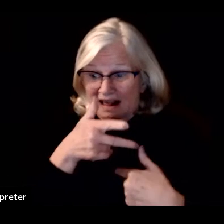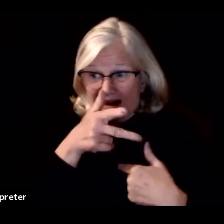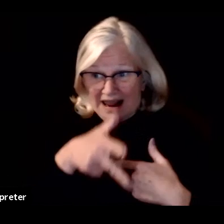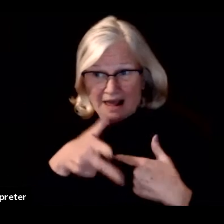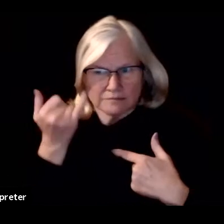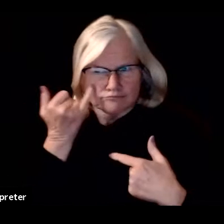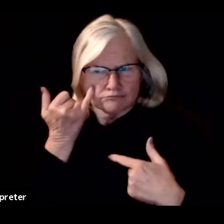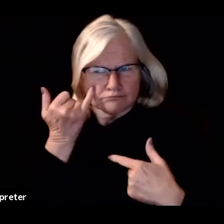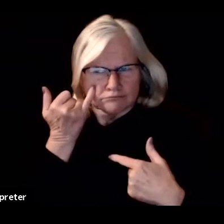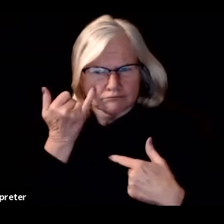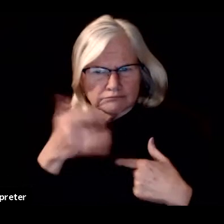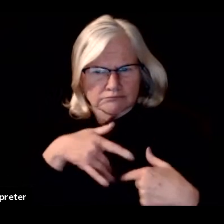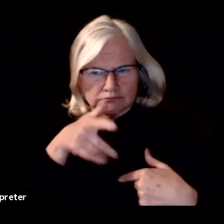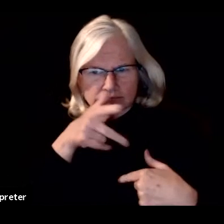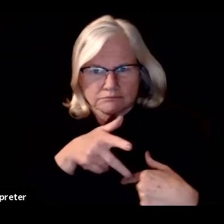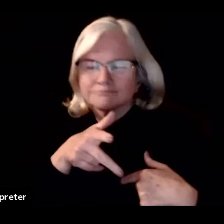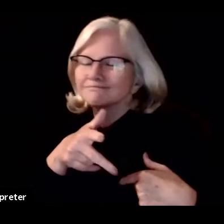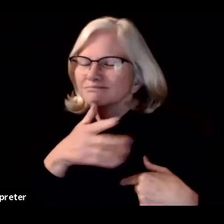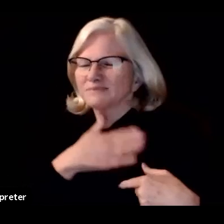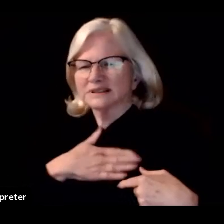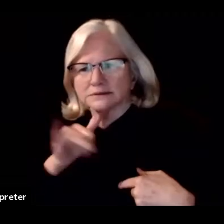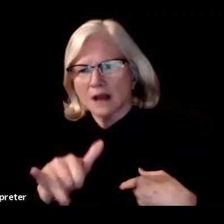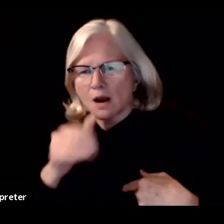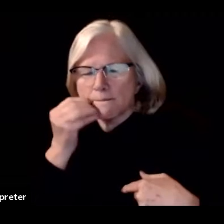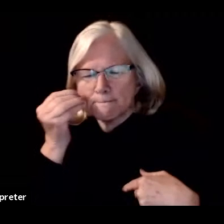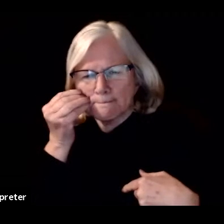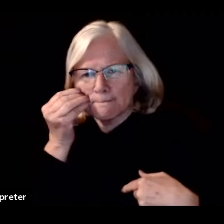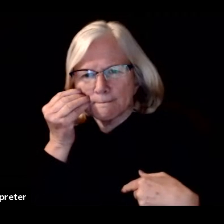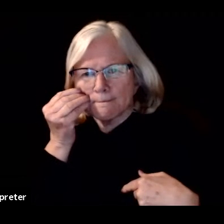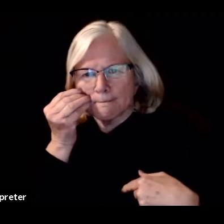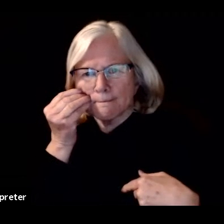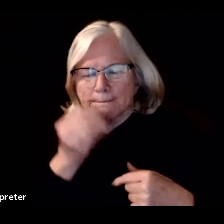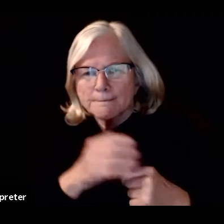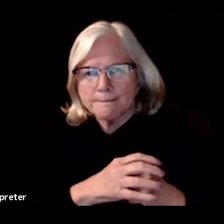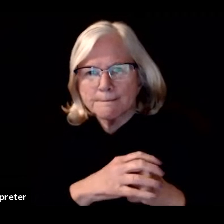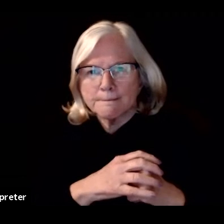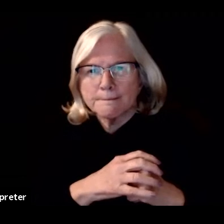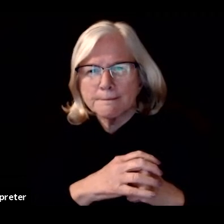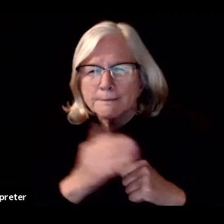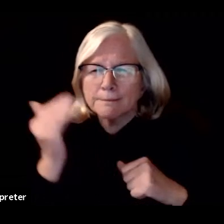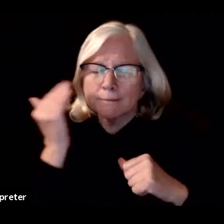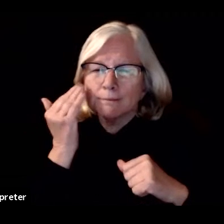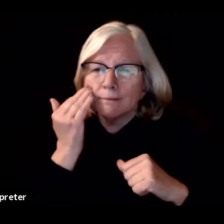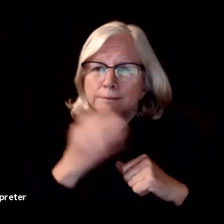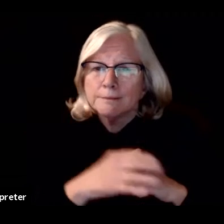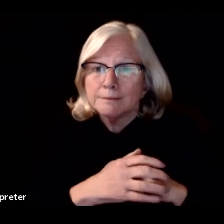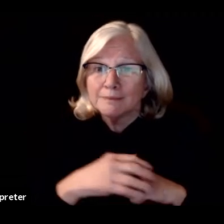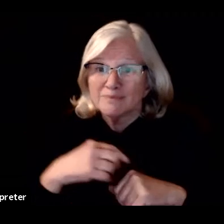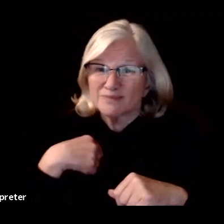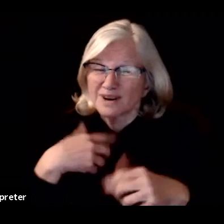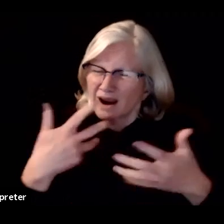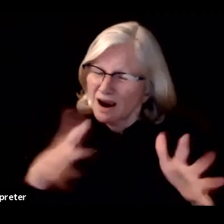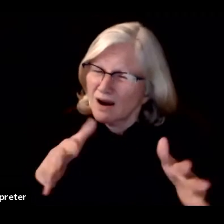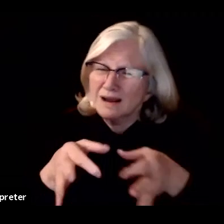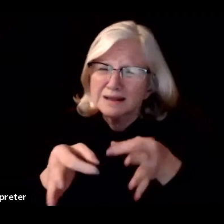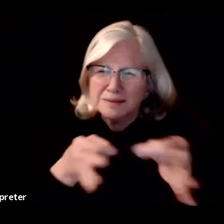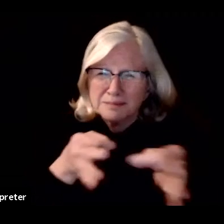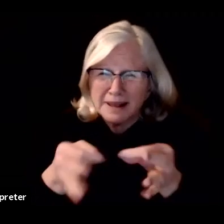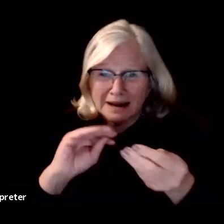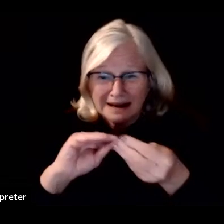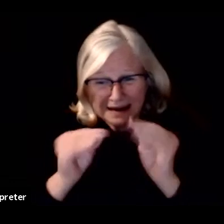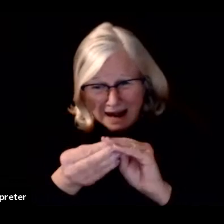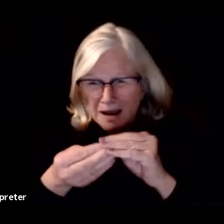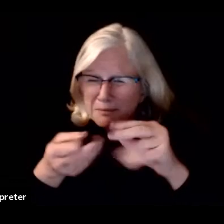into a lot of detail about those exploding numbers. As our daily case